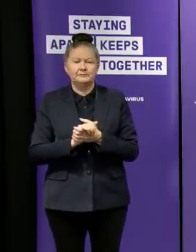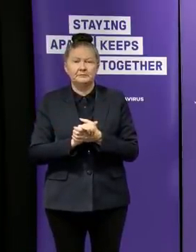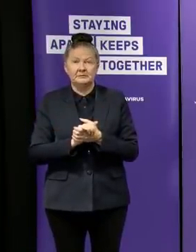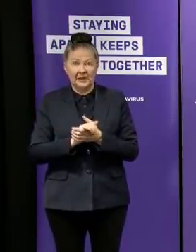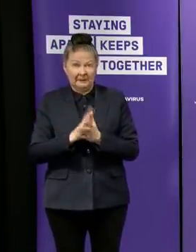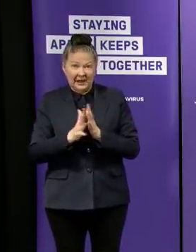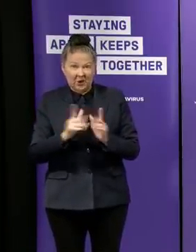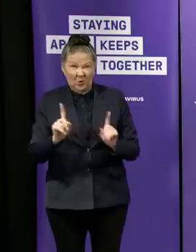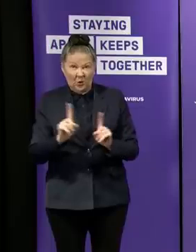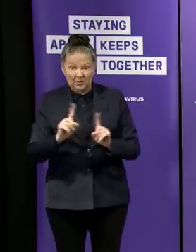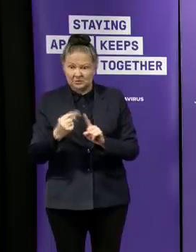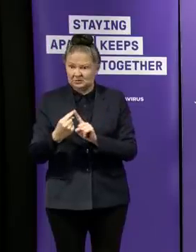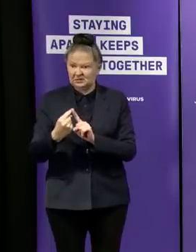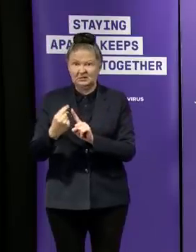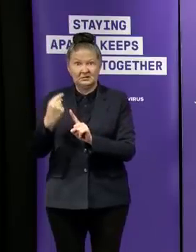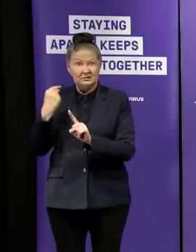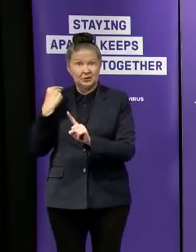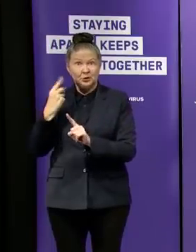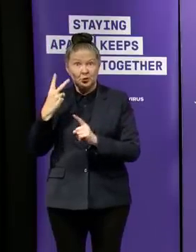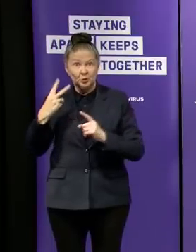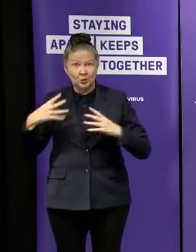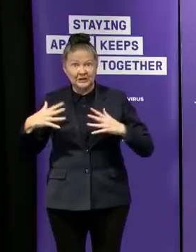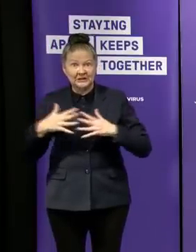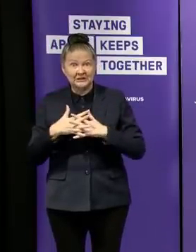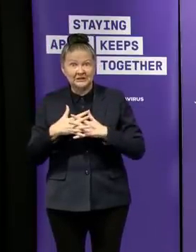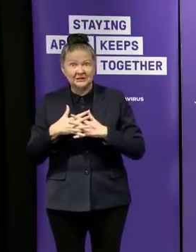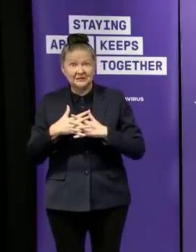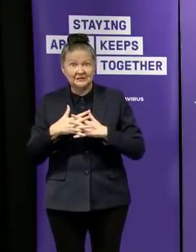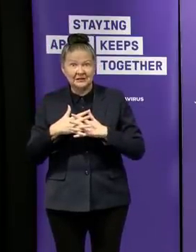the past fortnight, we have seen